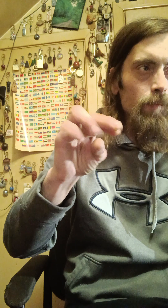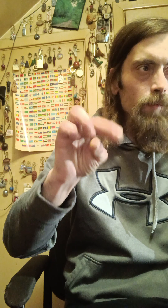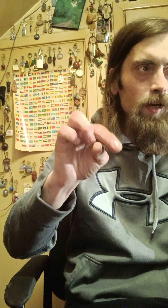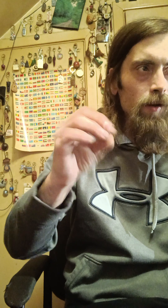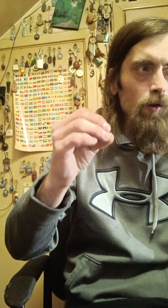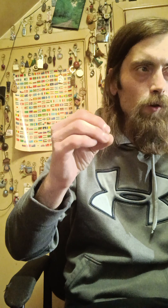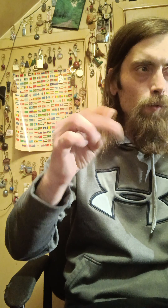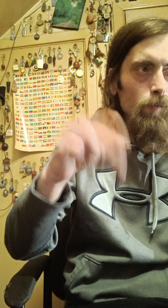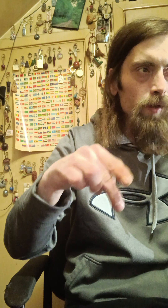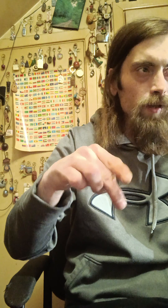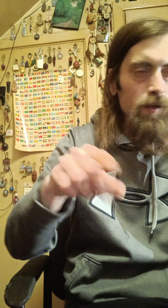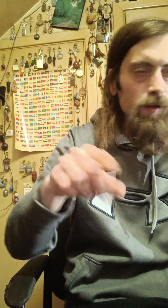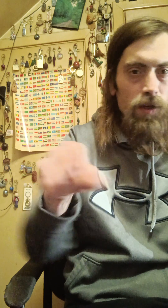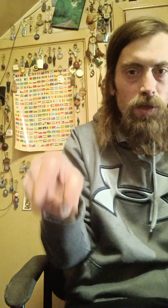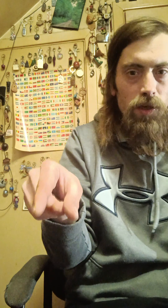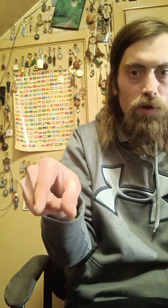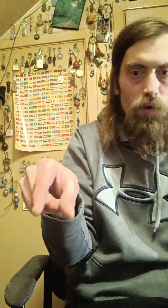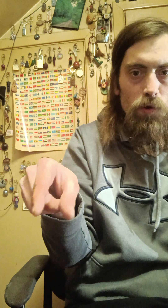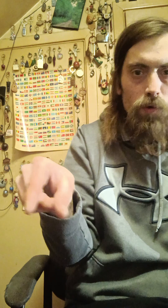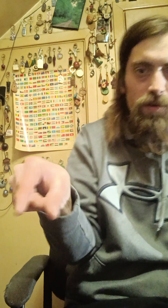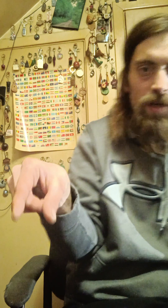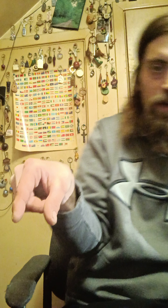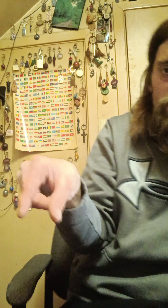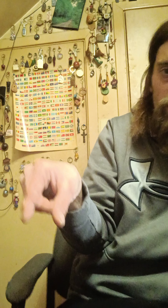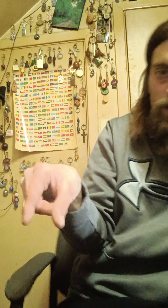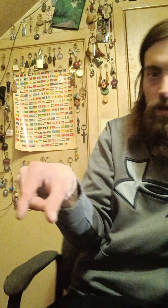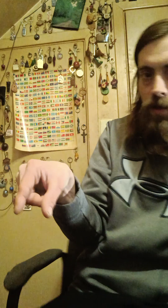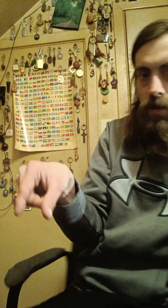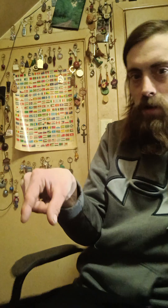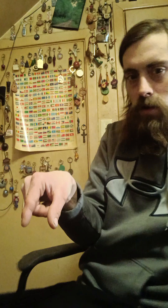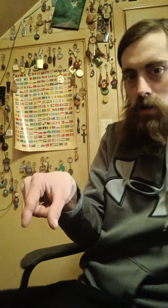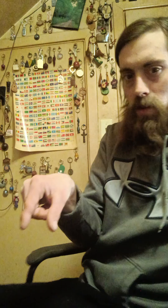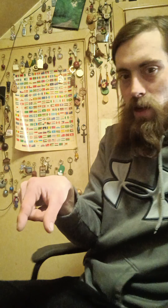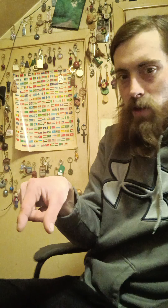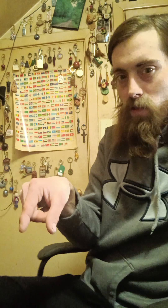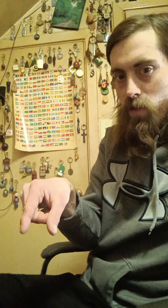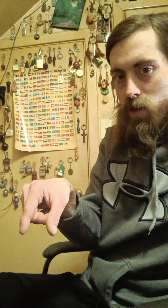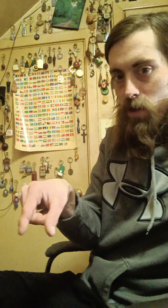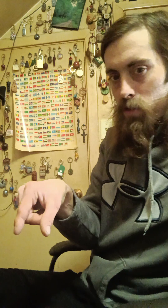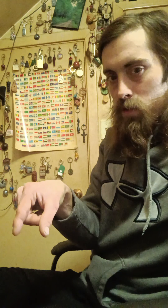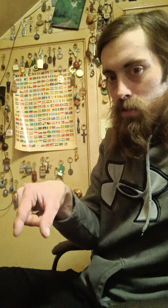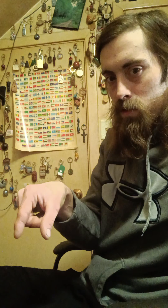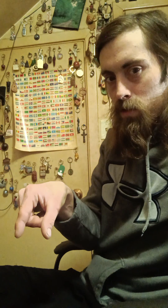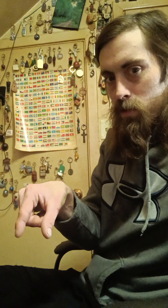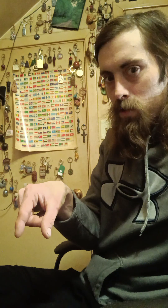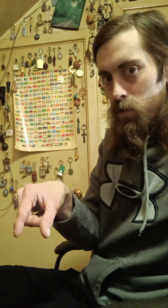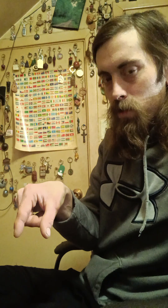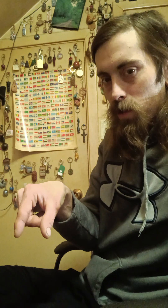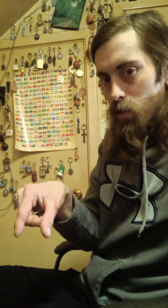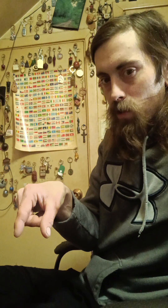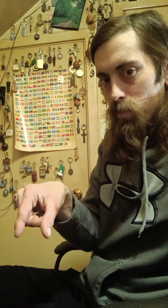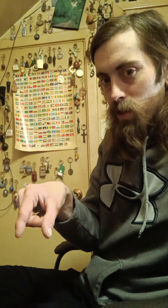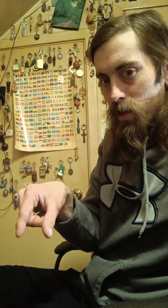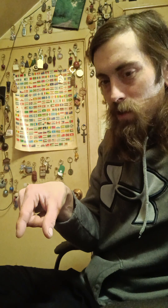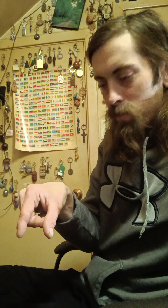M, N, O, P. Q is kind of like this. You know what I'm saying?